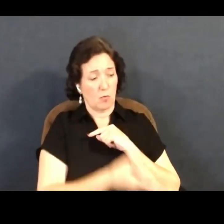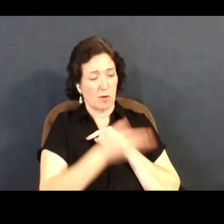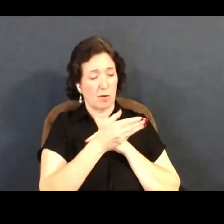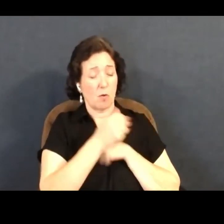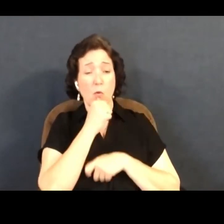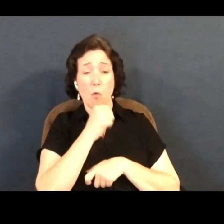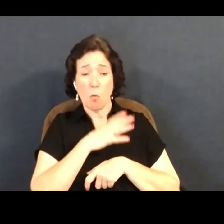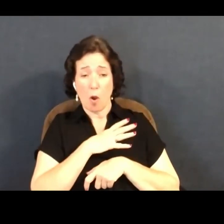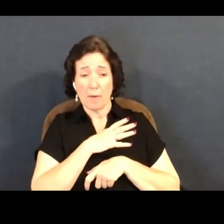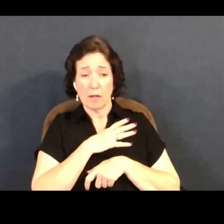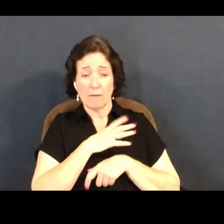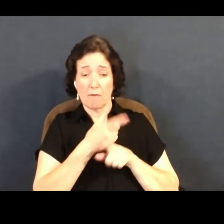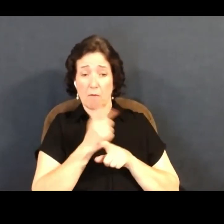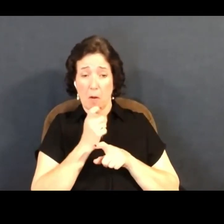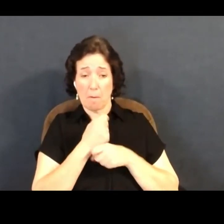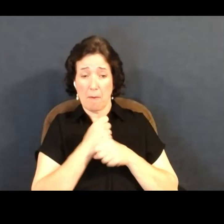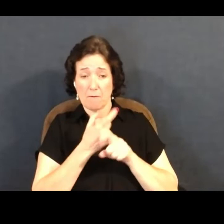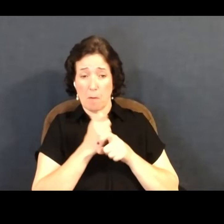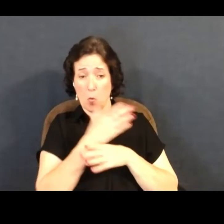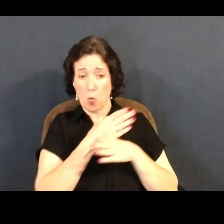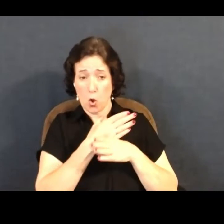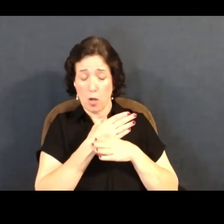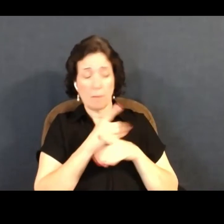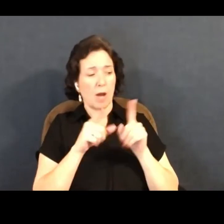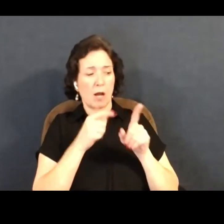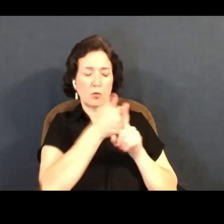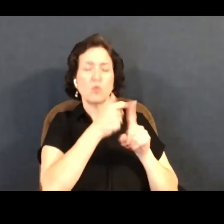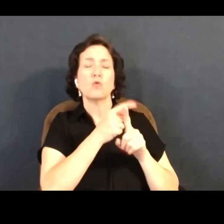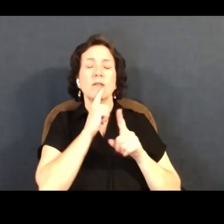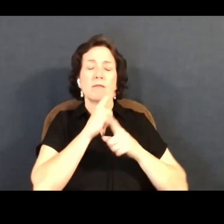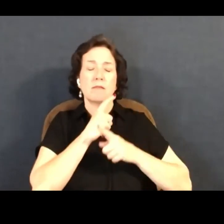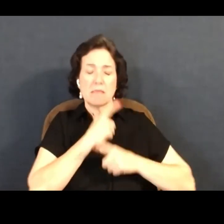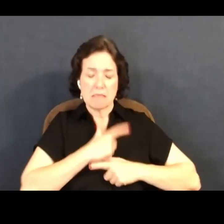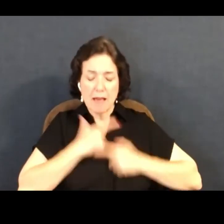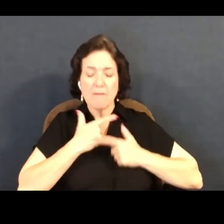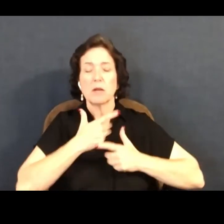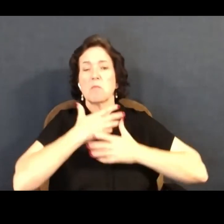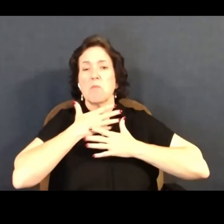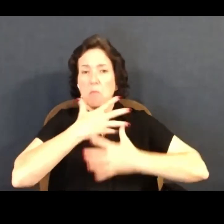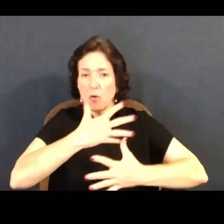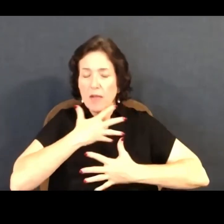of wood, but a living, breathing woman.